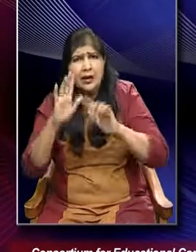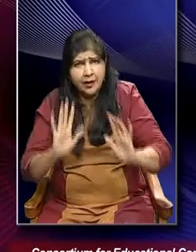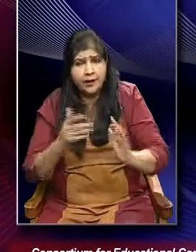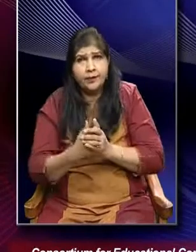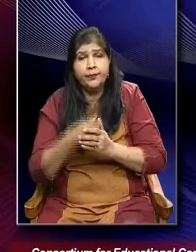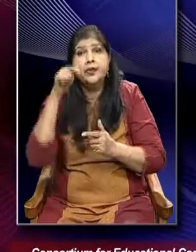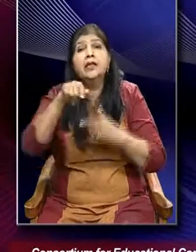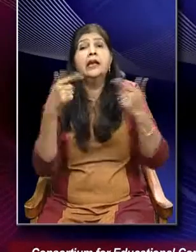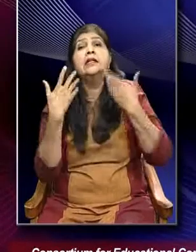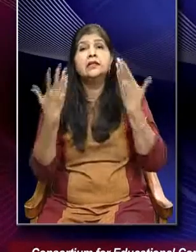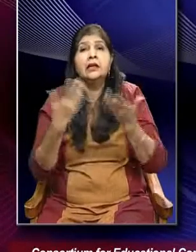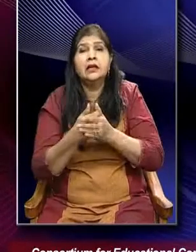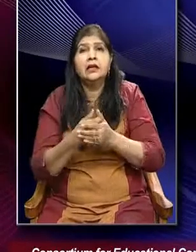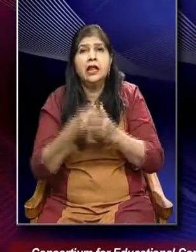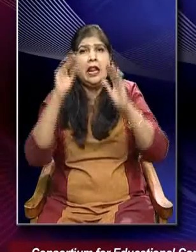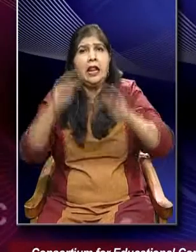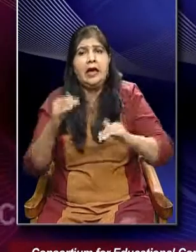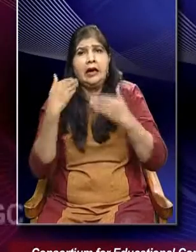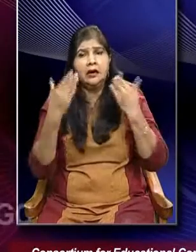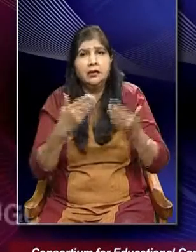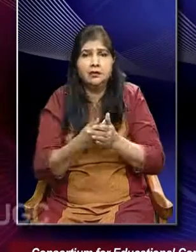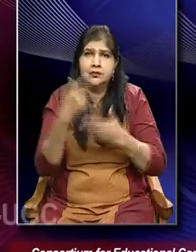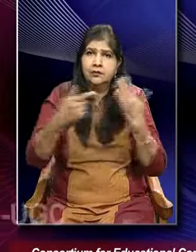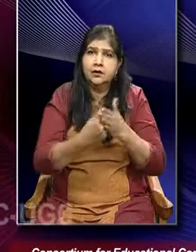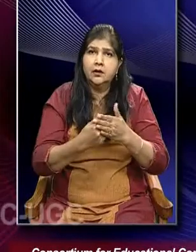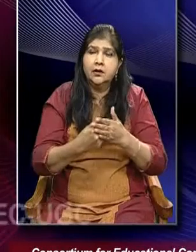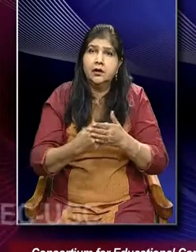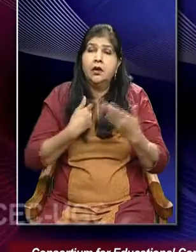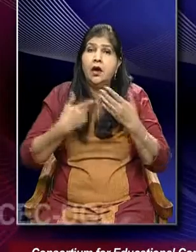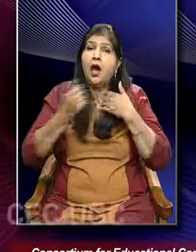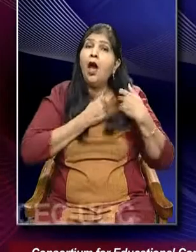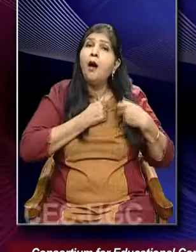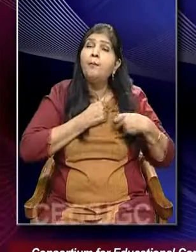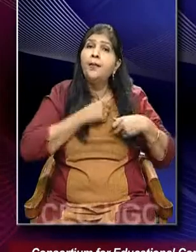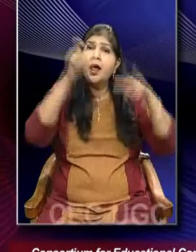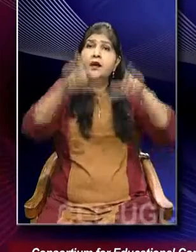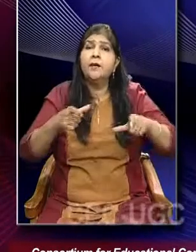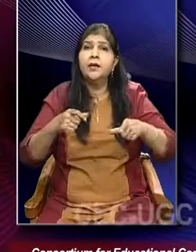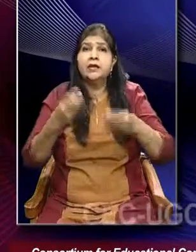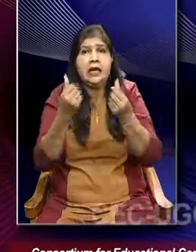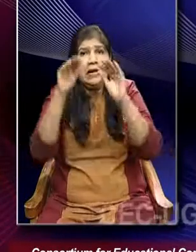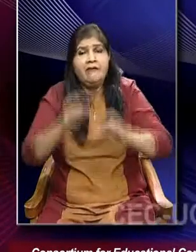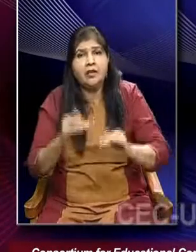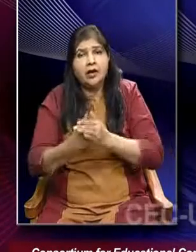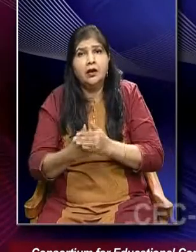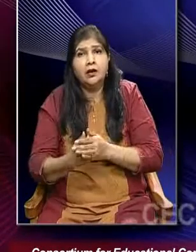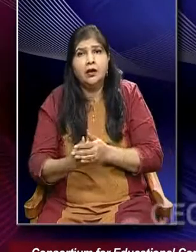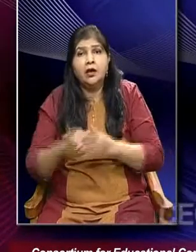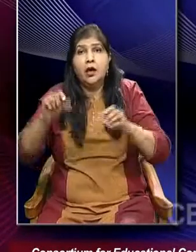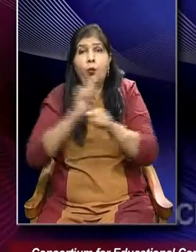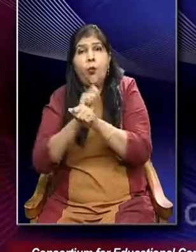is, there is lack of democratic deficit in the working of